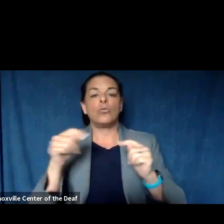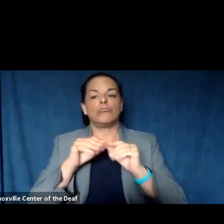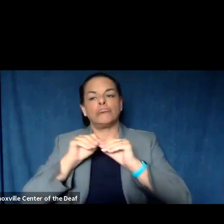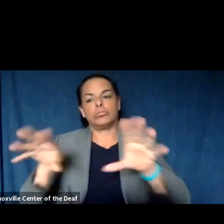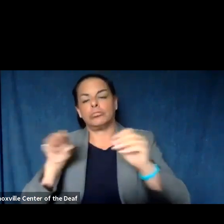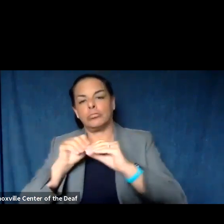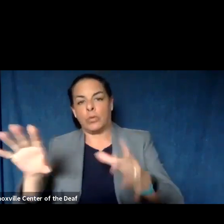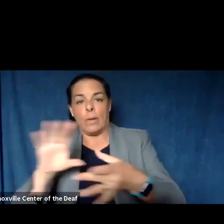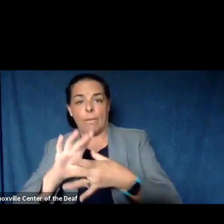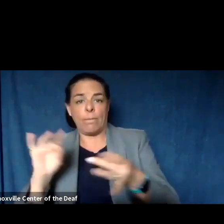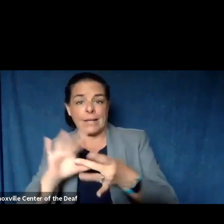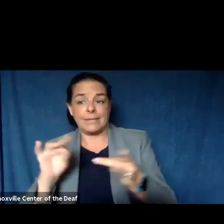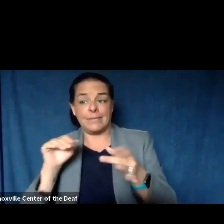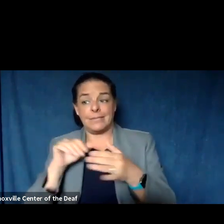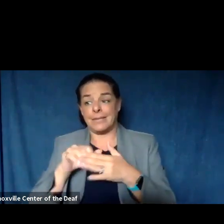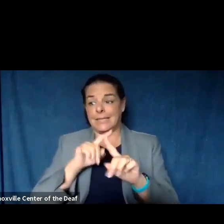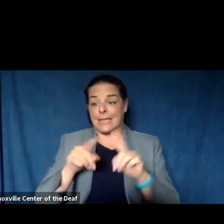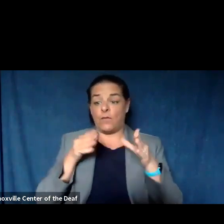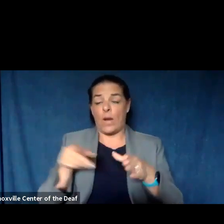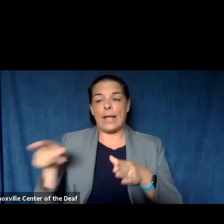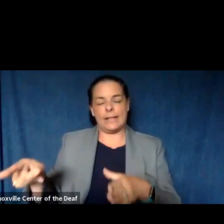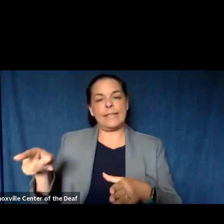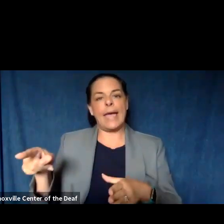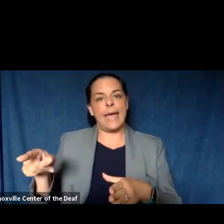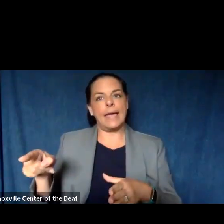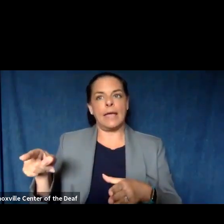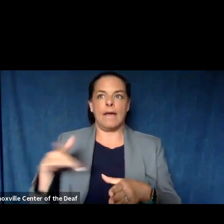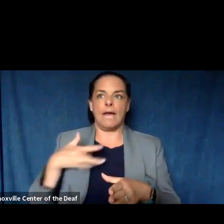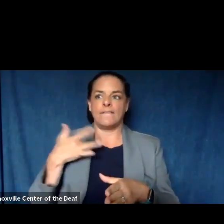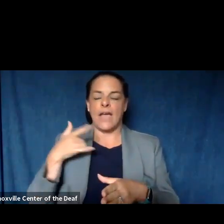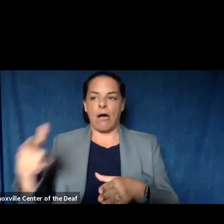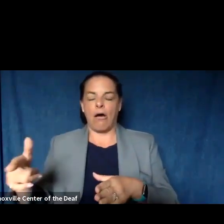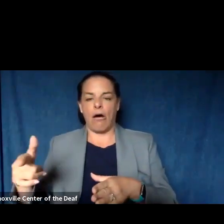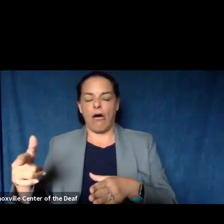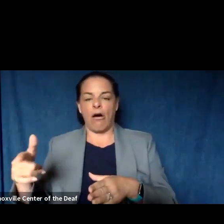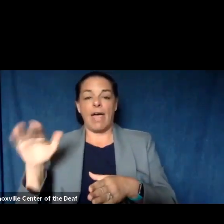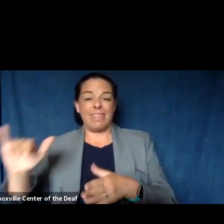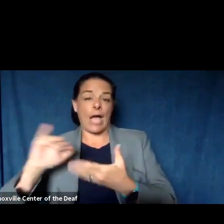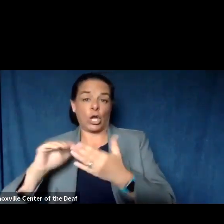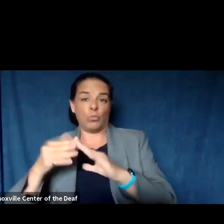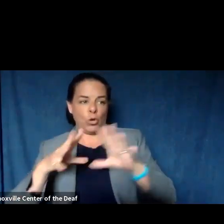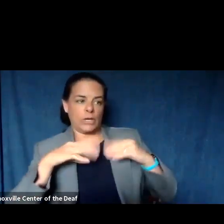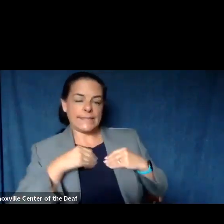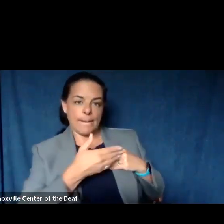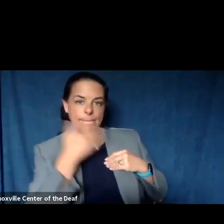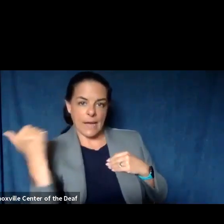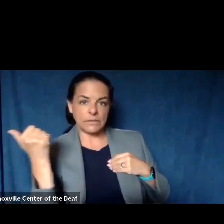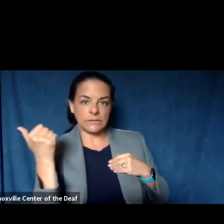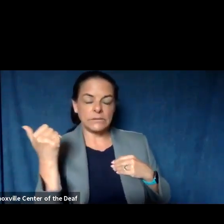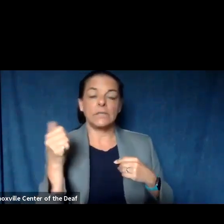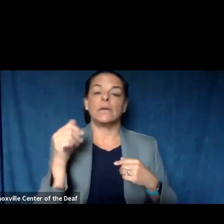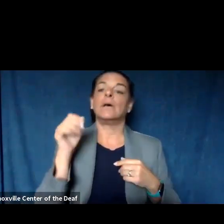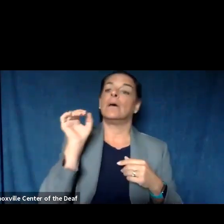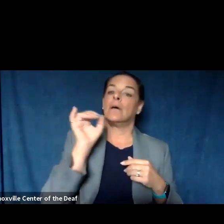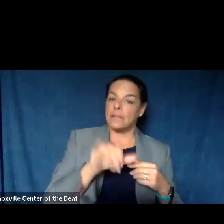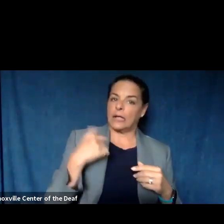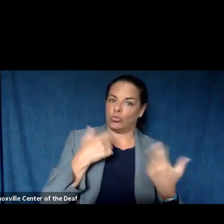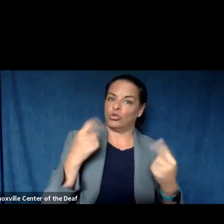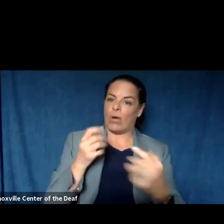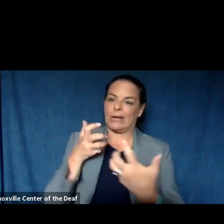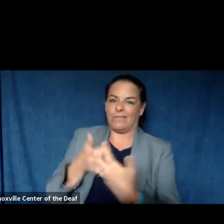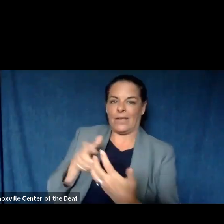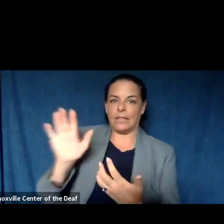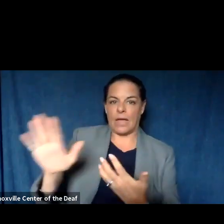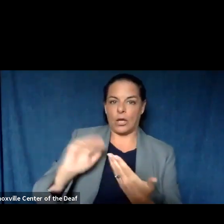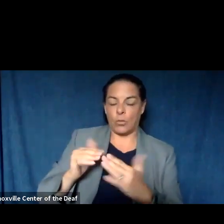in ways that they have told us that the community would receive them best. And that's what we're working on doing for that community. We've also